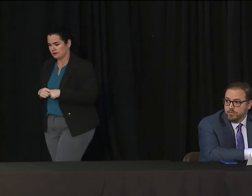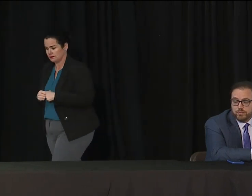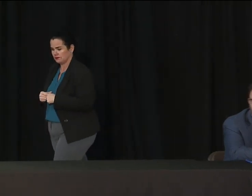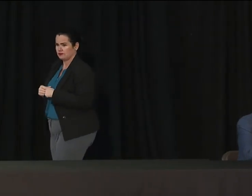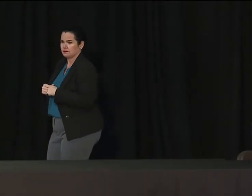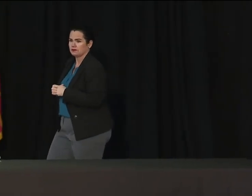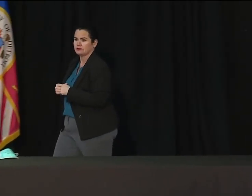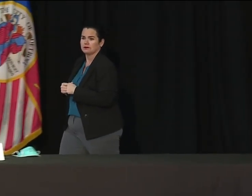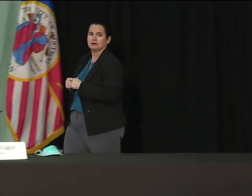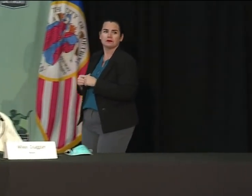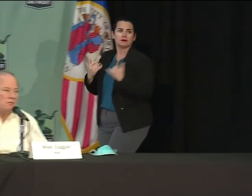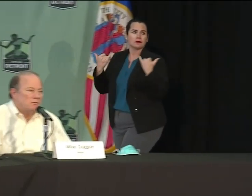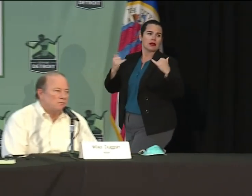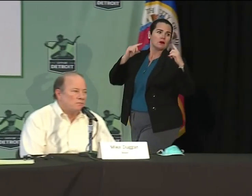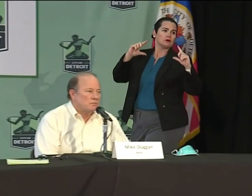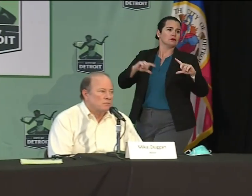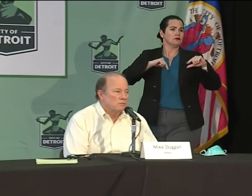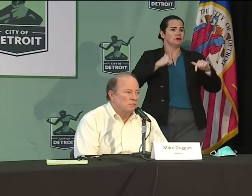questions.